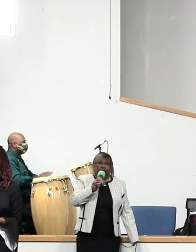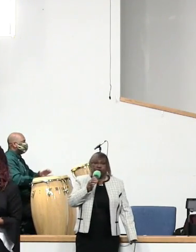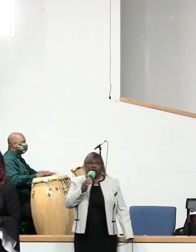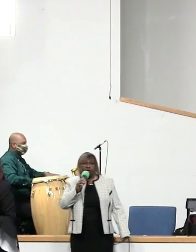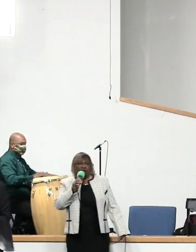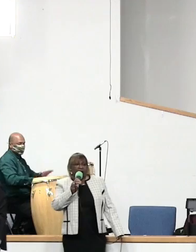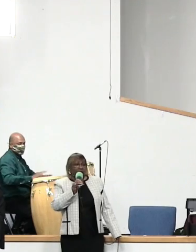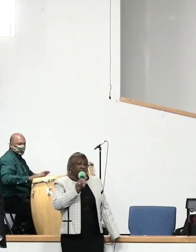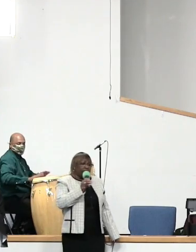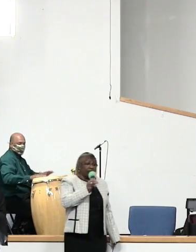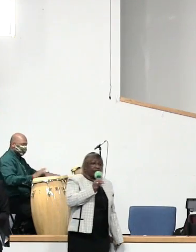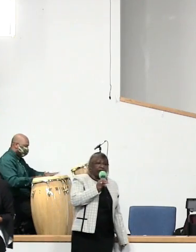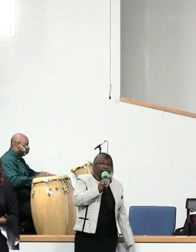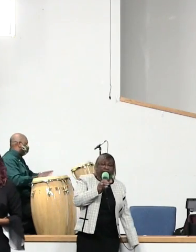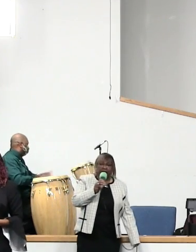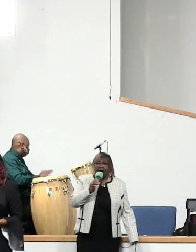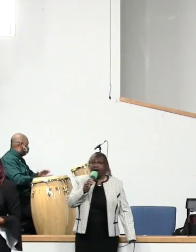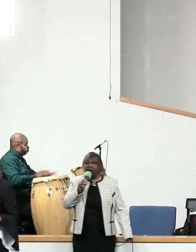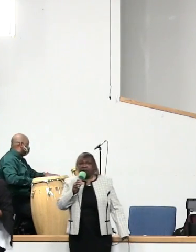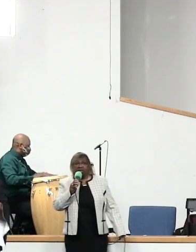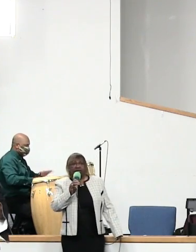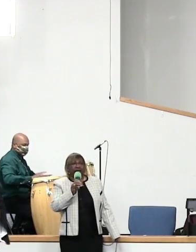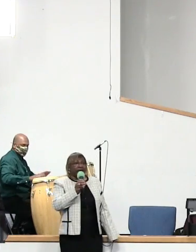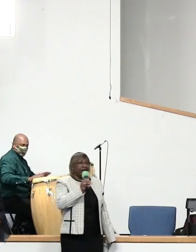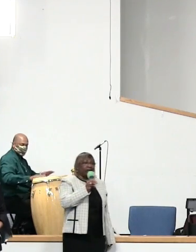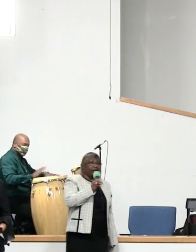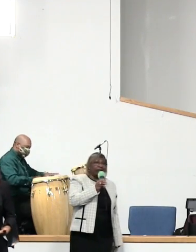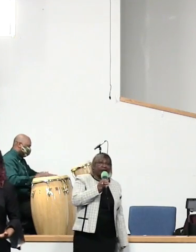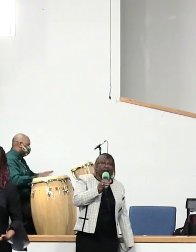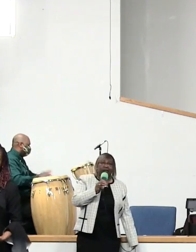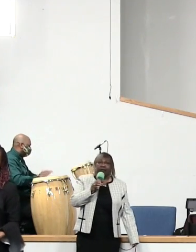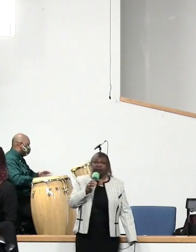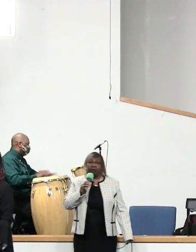Is it true that you are thinking of me?